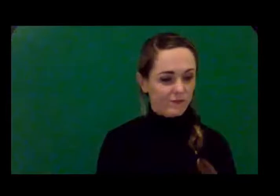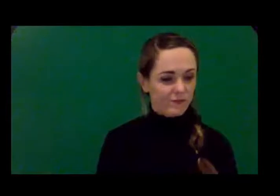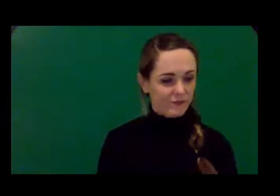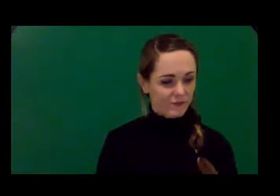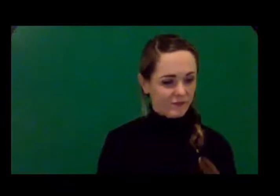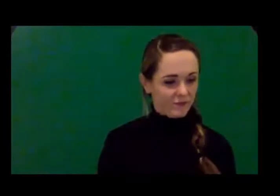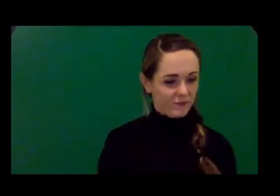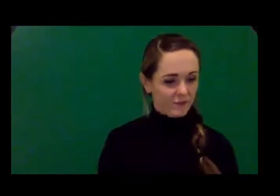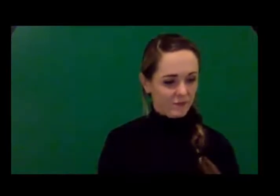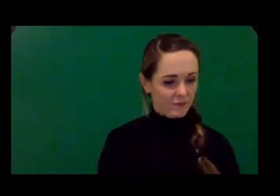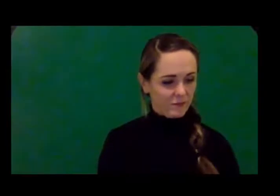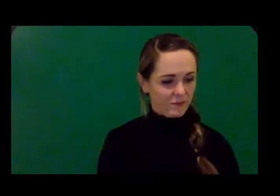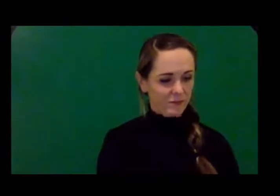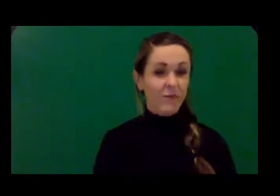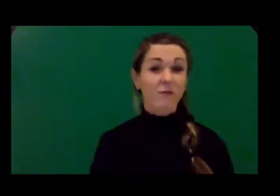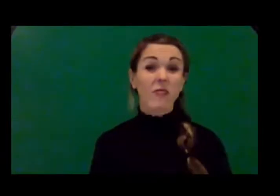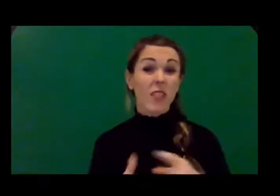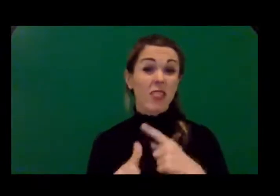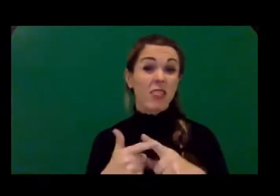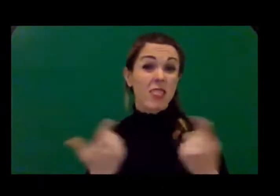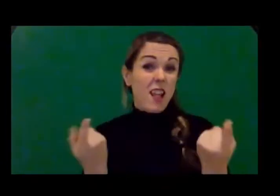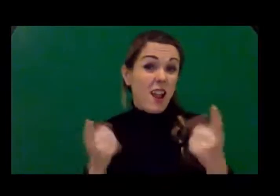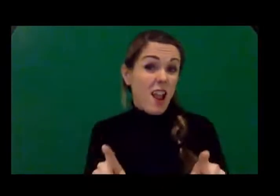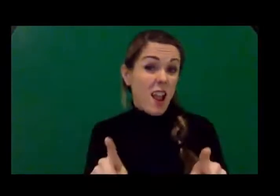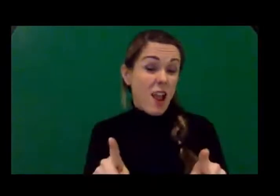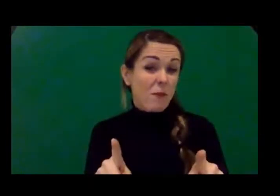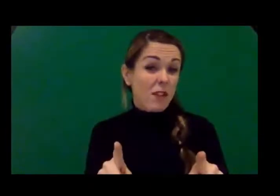And then what happened?